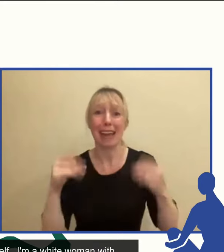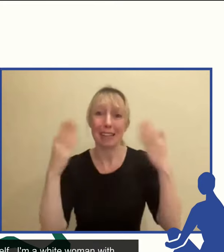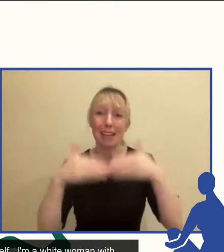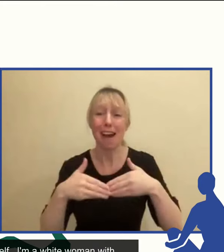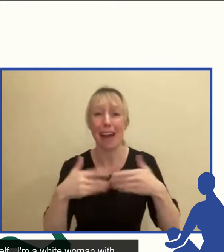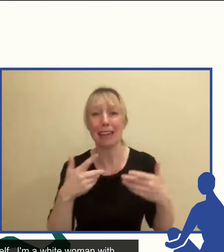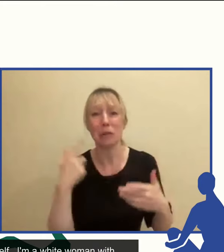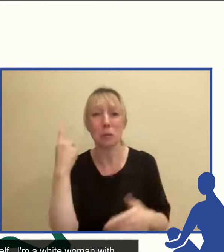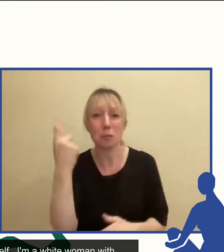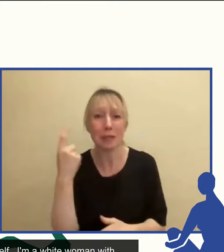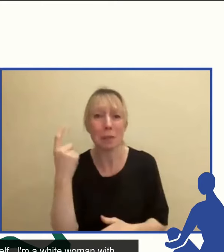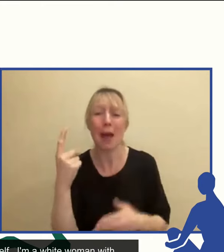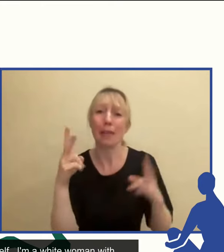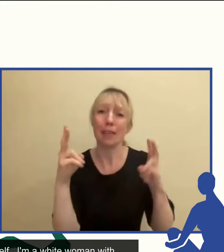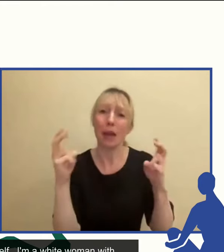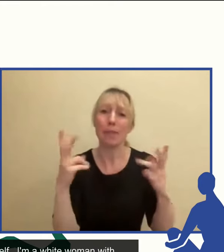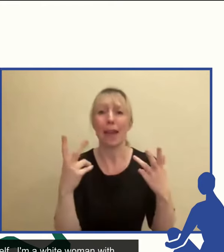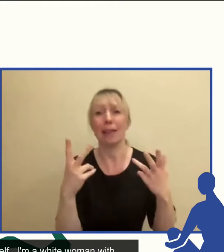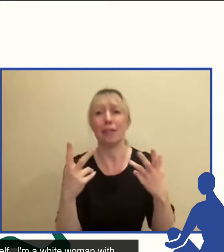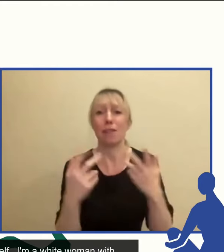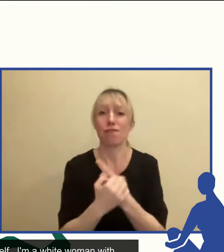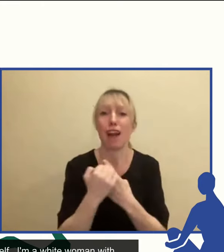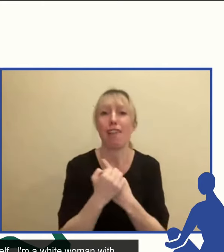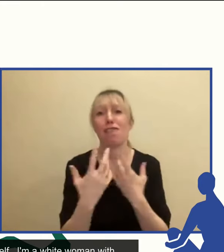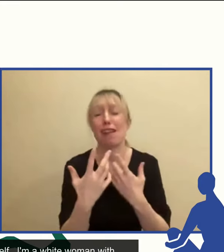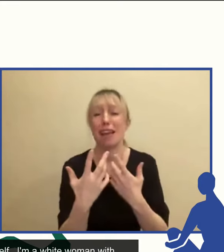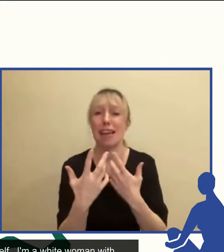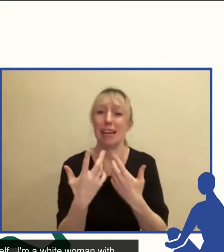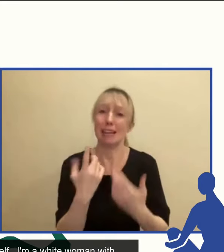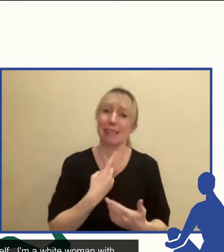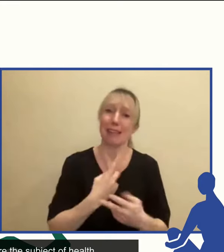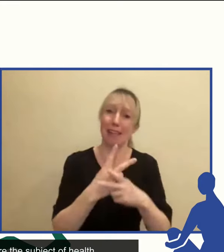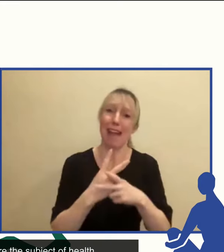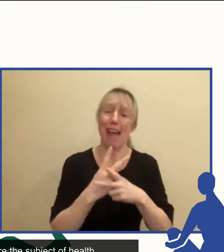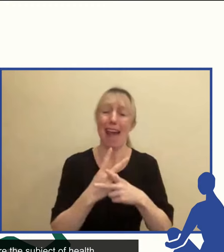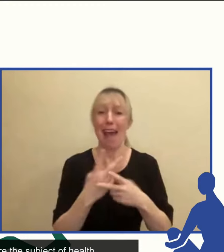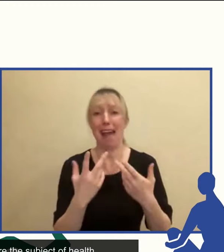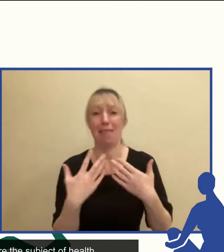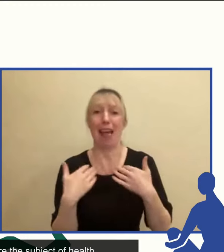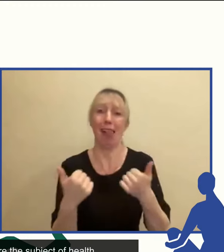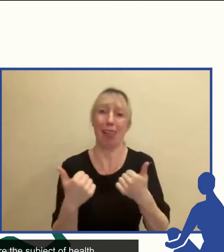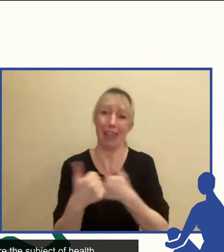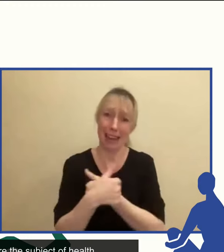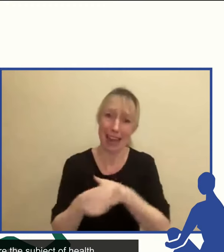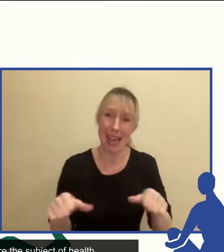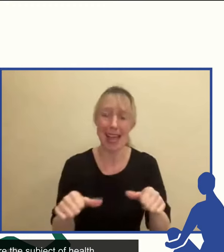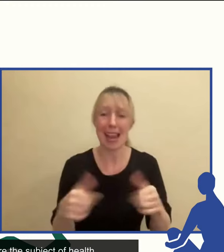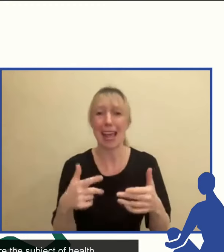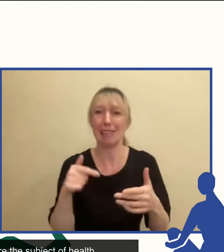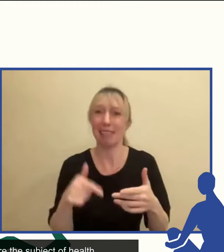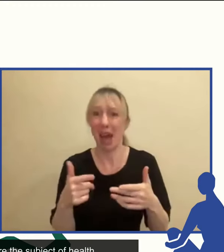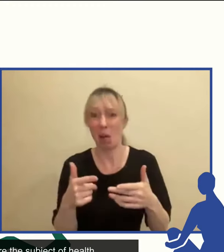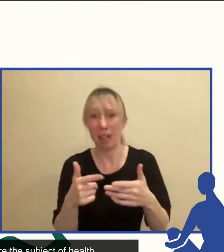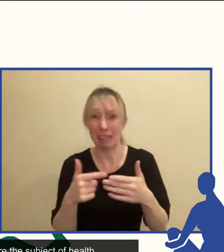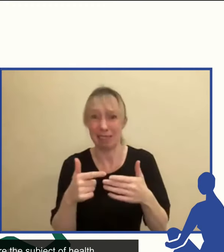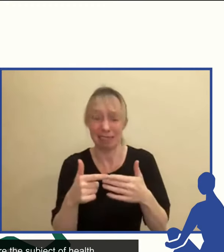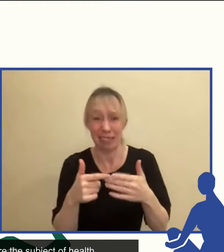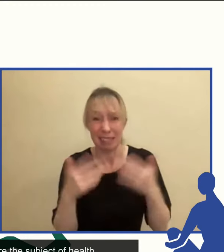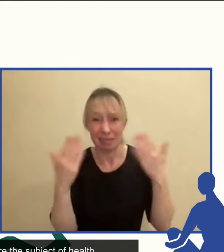recovery, self-care, hope, and healing, particularly right now in the depths of January, and at a time when the subject feels particularly